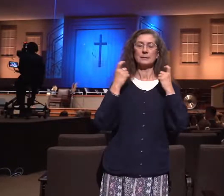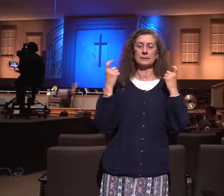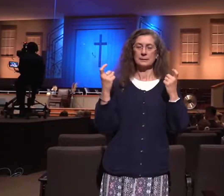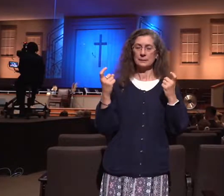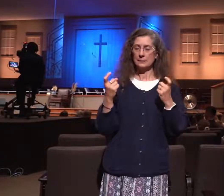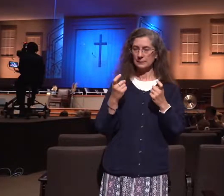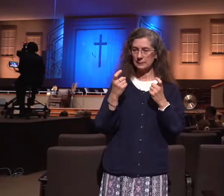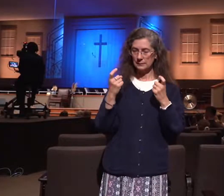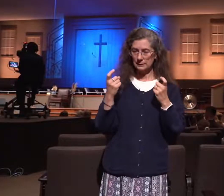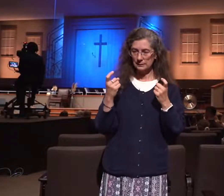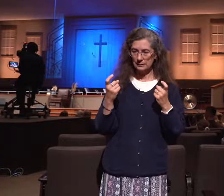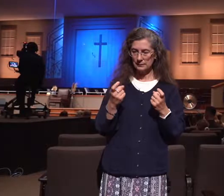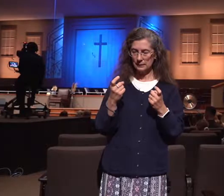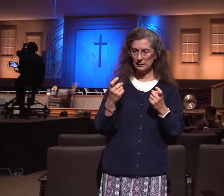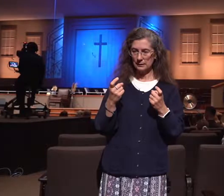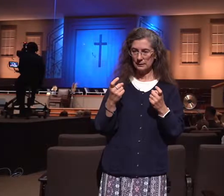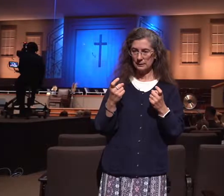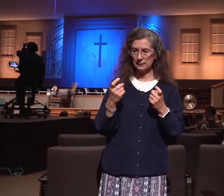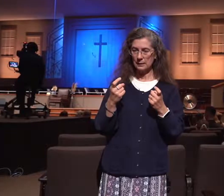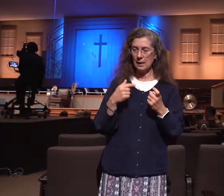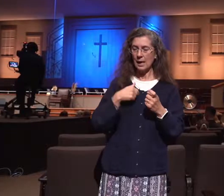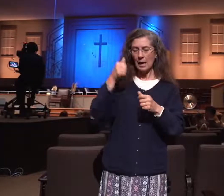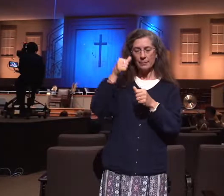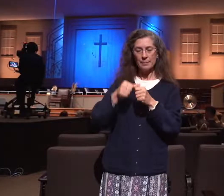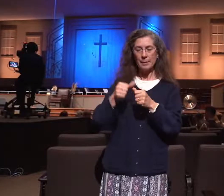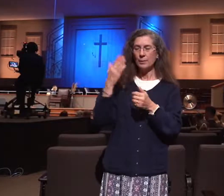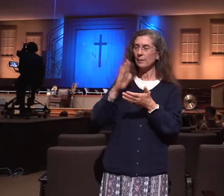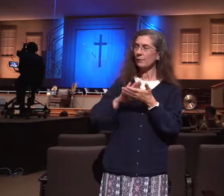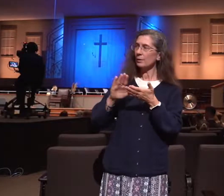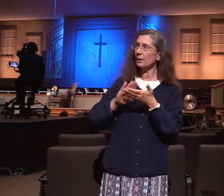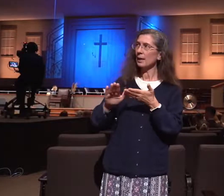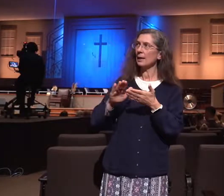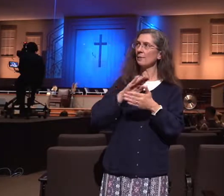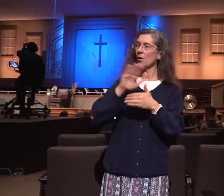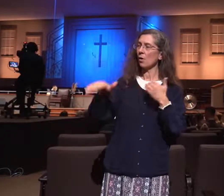And I remember how he forgave me of all my sin.